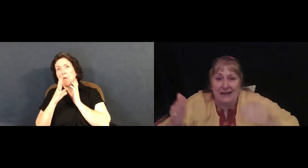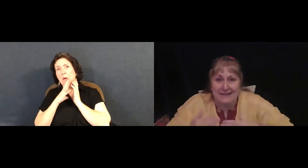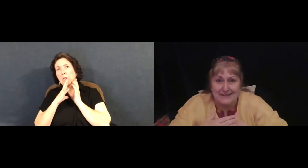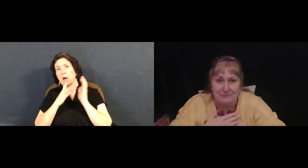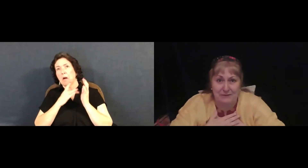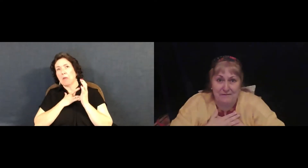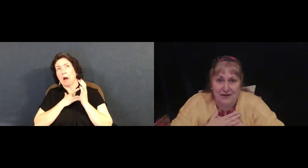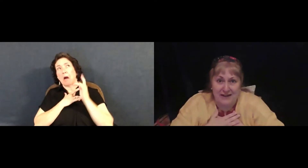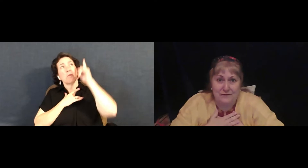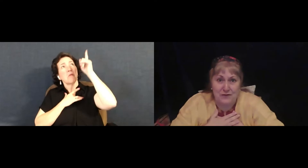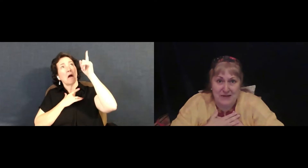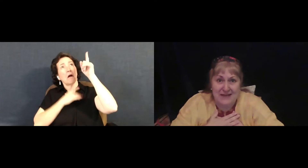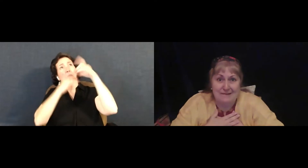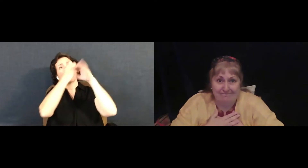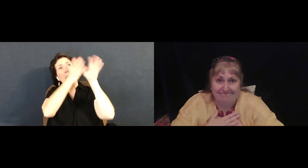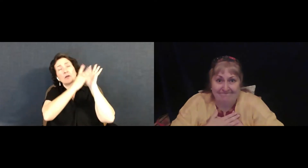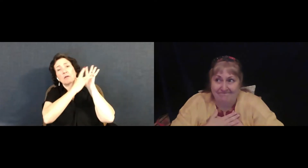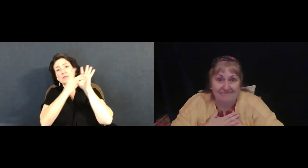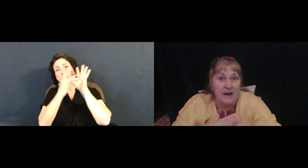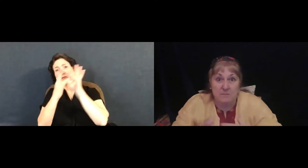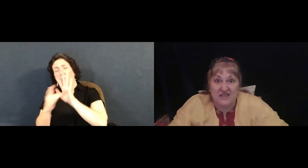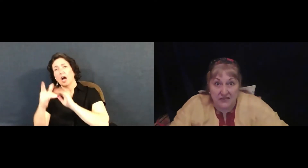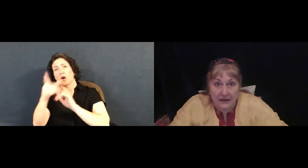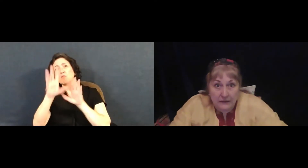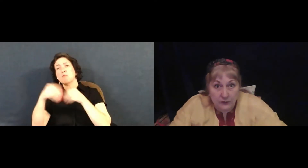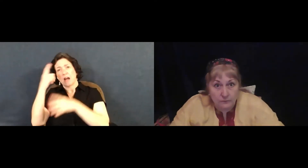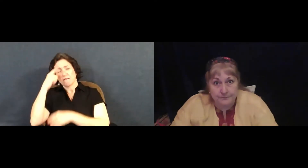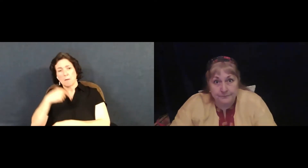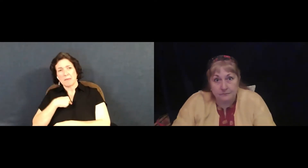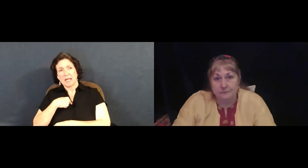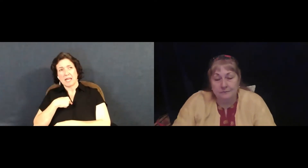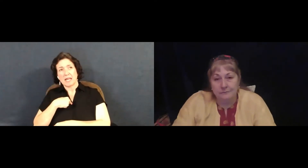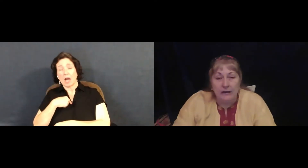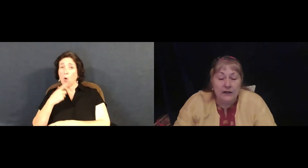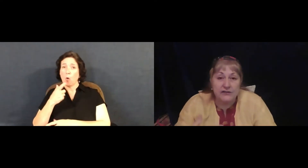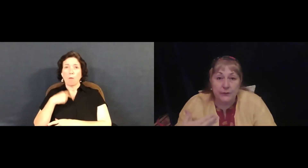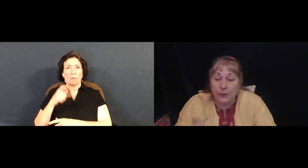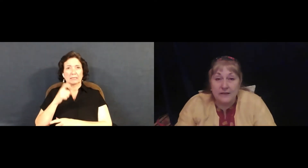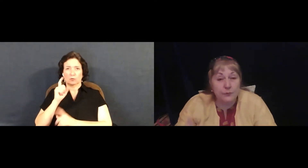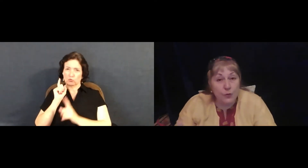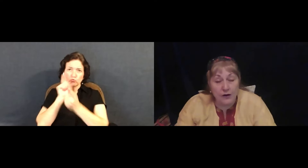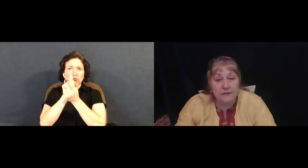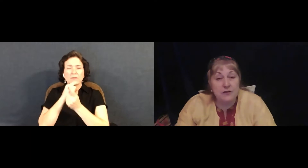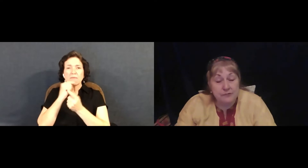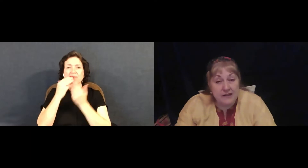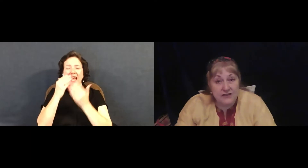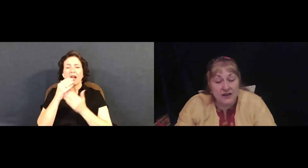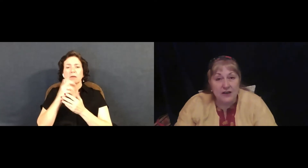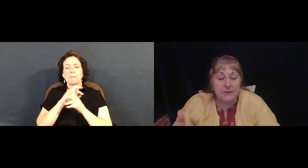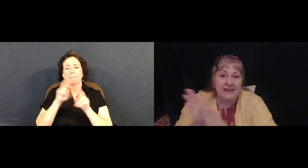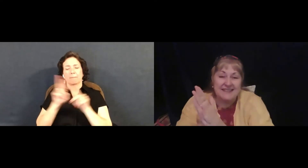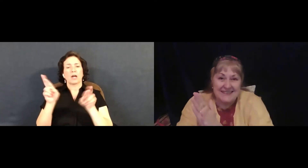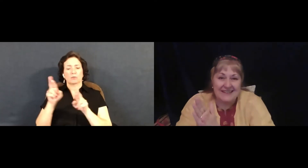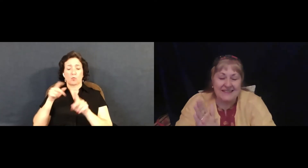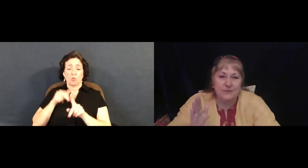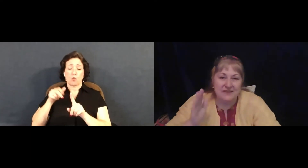Creator to provide for me. I must say thank you." and so he went to walk over the bridge. But